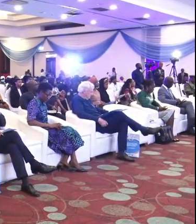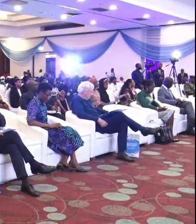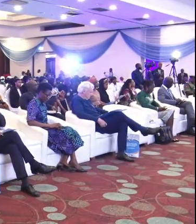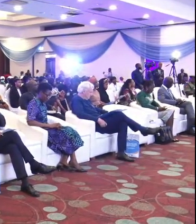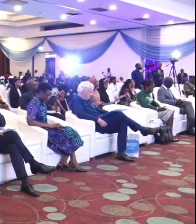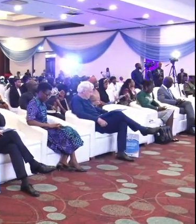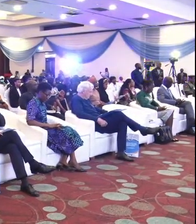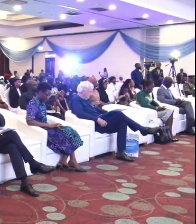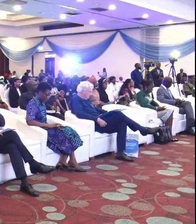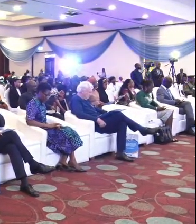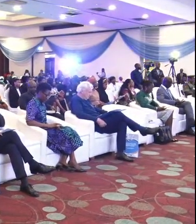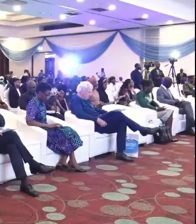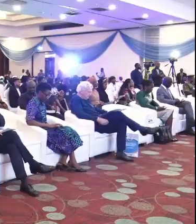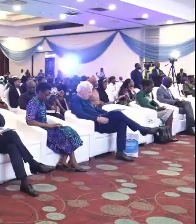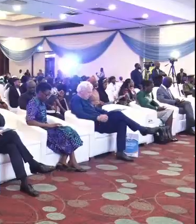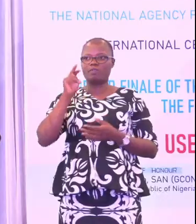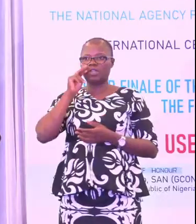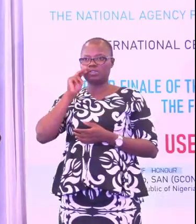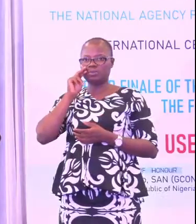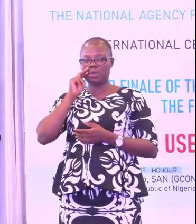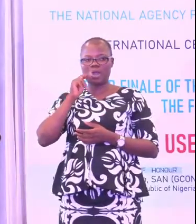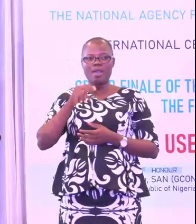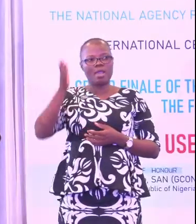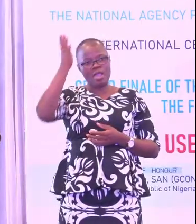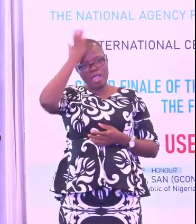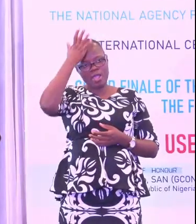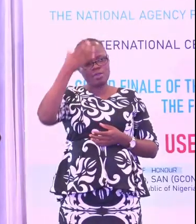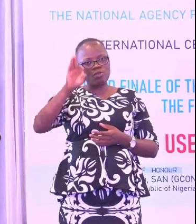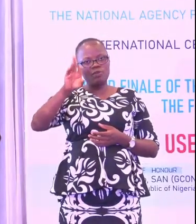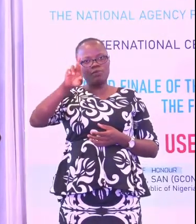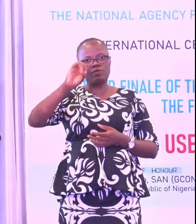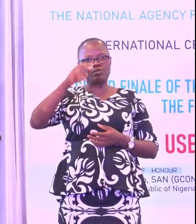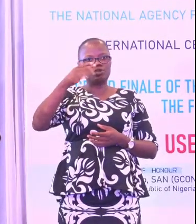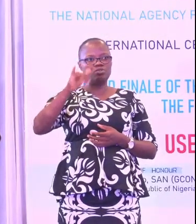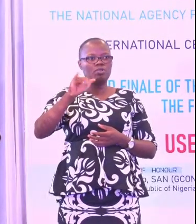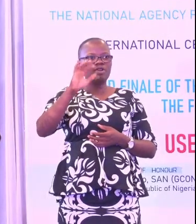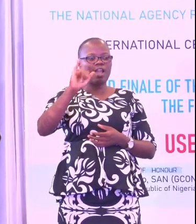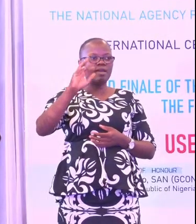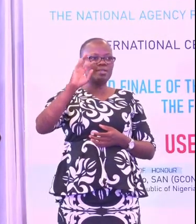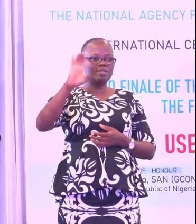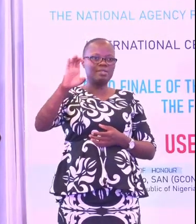Resident Coordinator to Nigeria, Head of Region ICMPD,